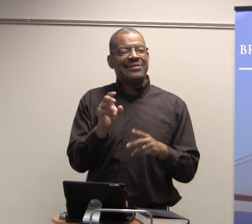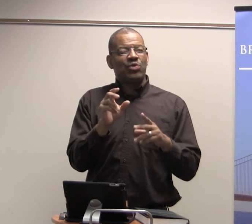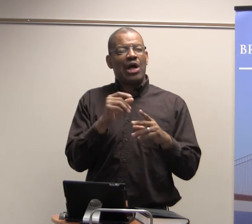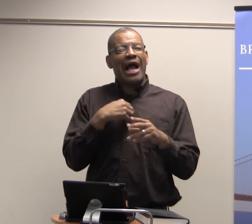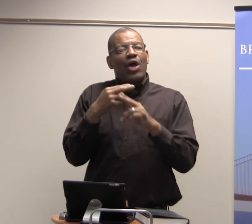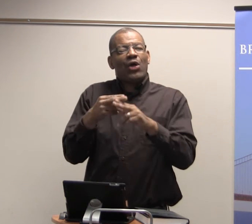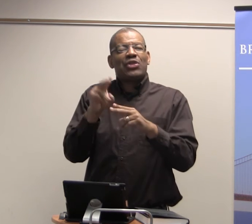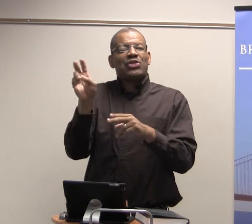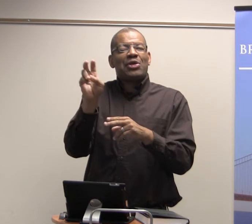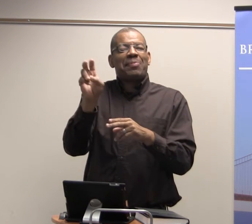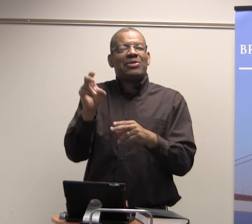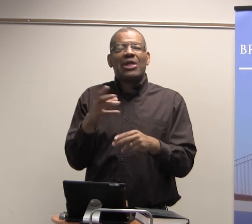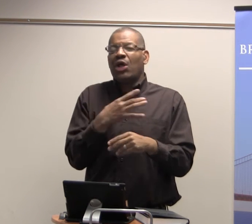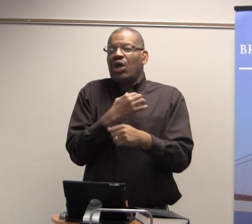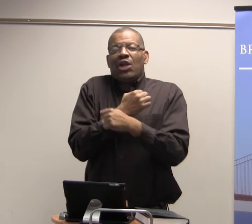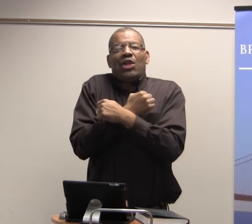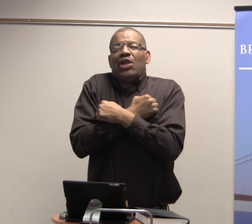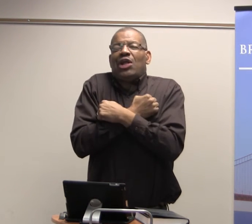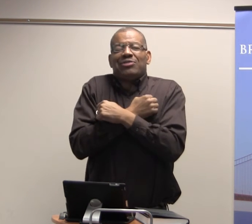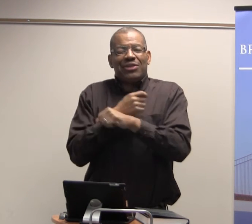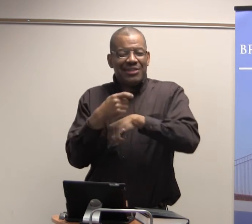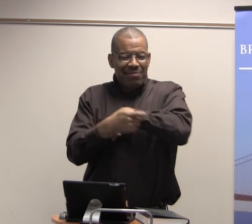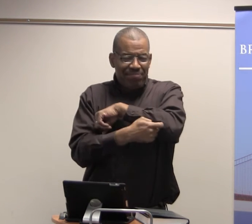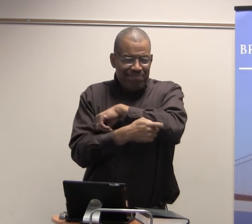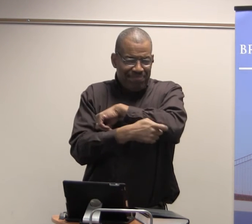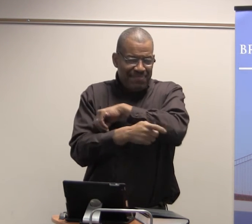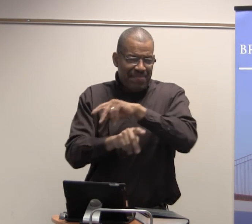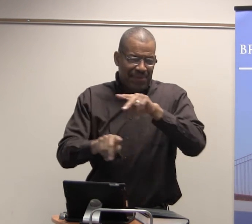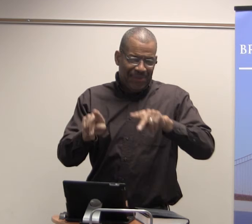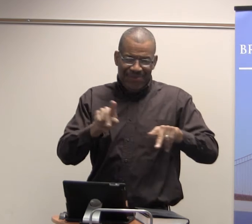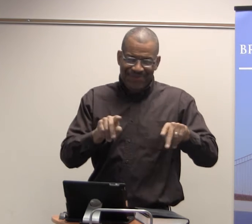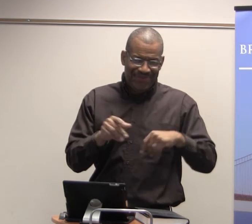is, I call it the sermons love to tempt people.